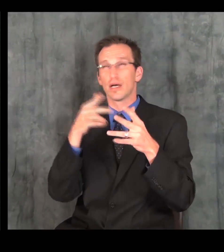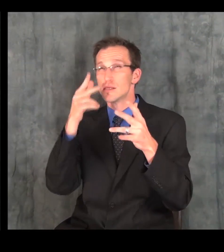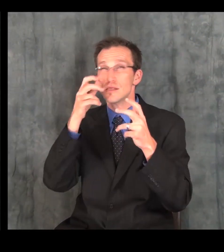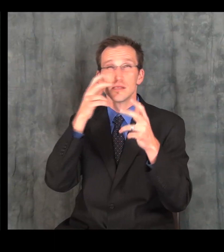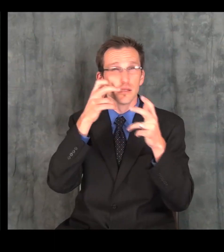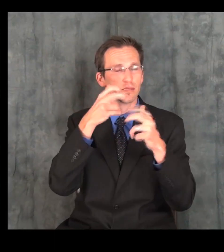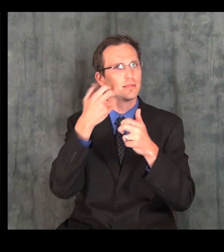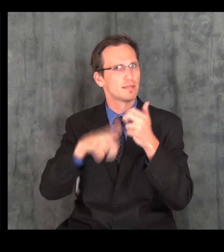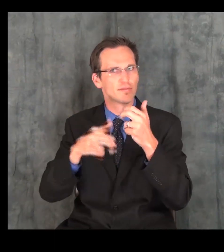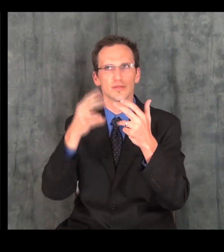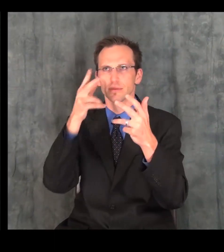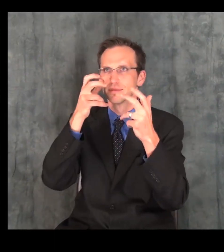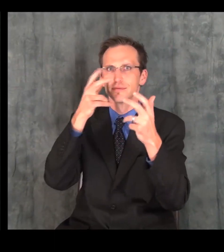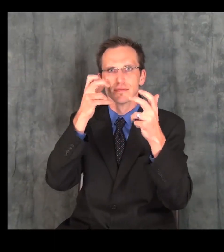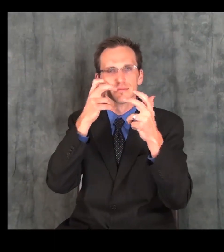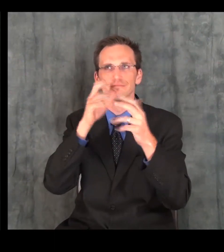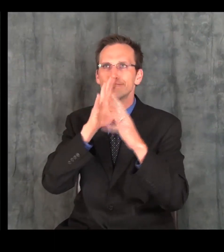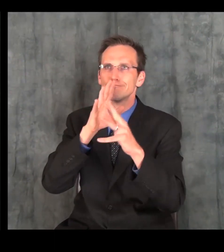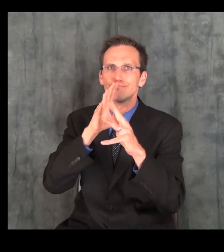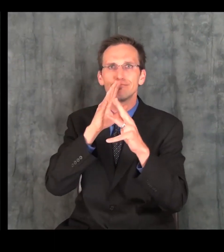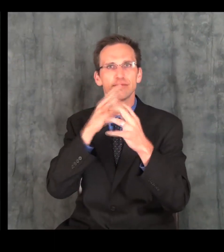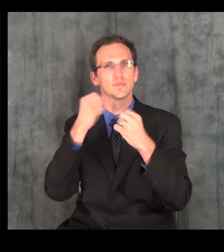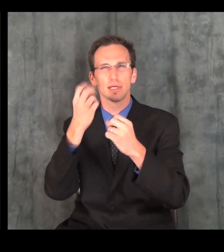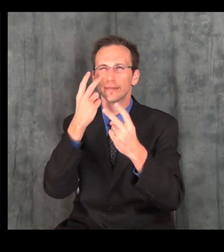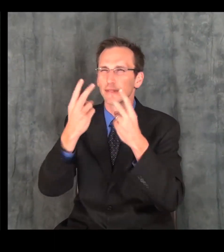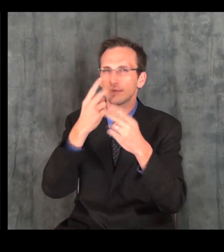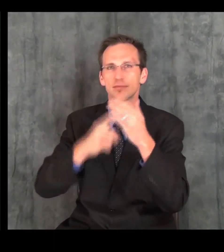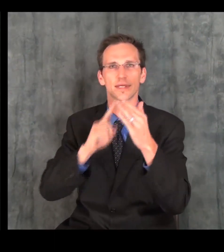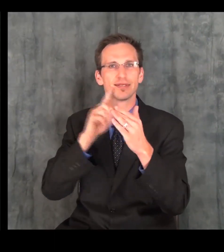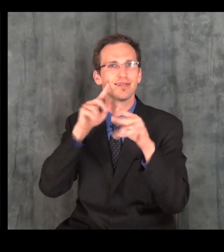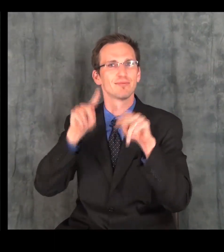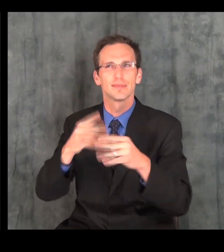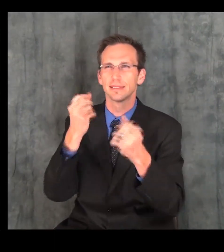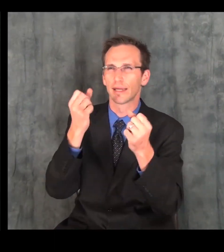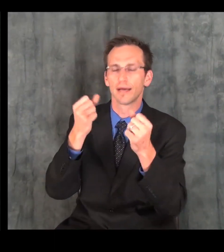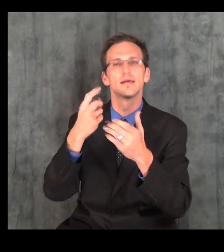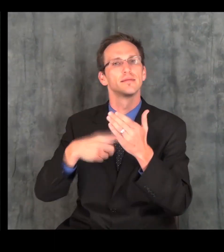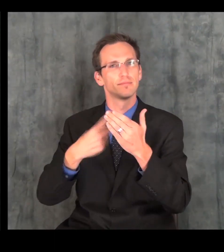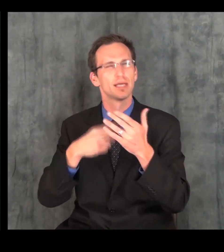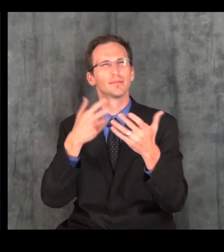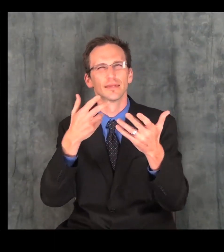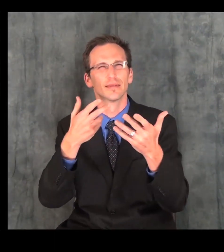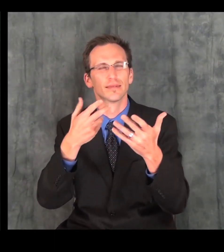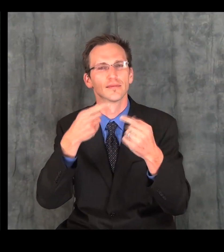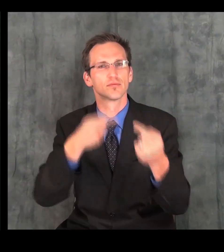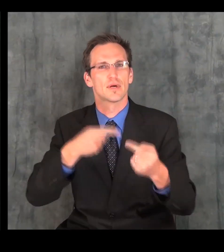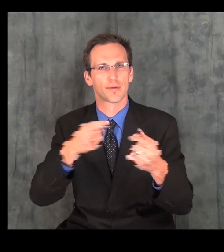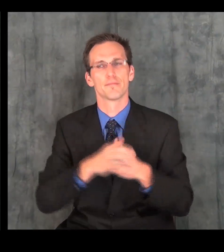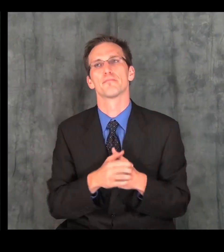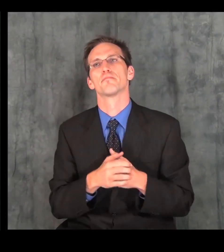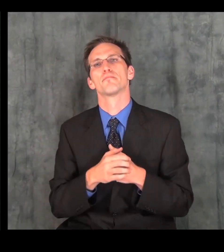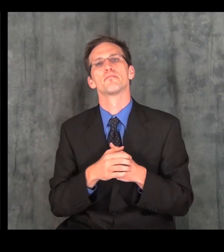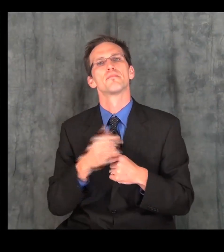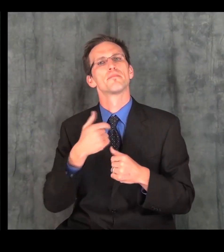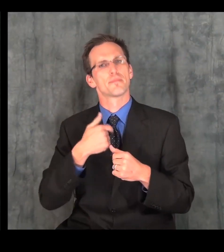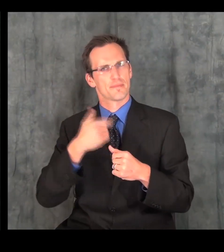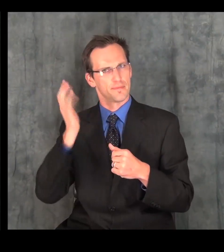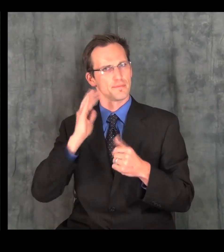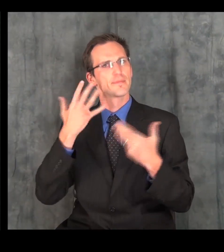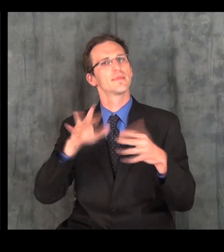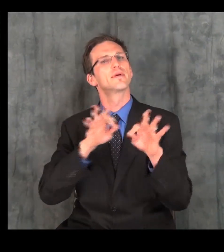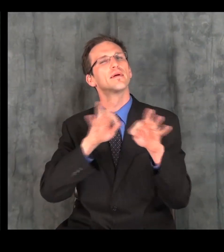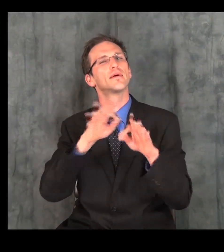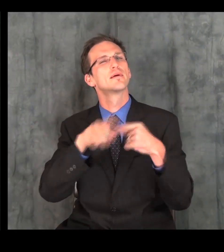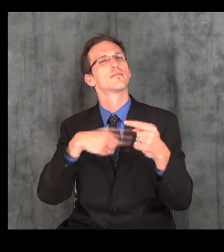their eyes when they were relying on trying to read what the deaf person was signing. I mentioned earlier on the problem